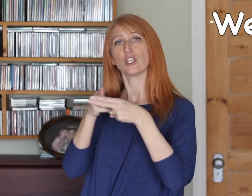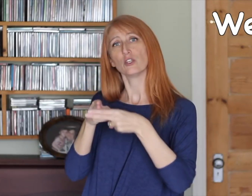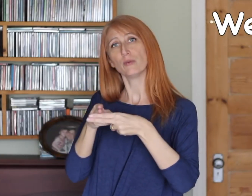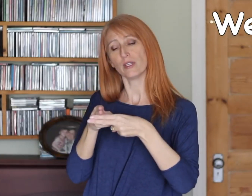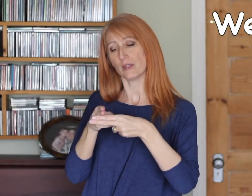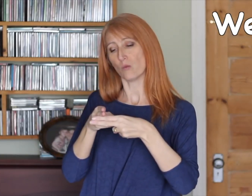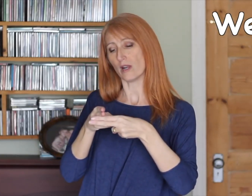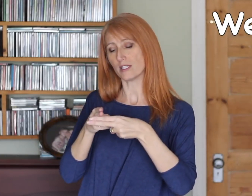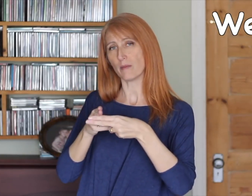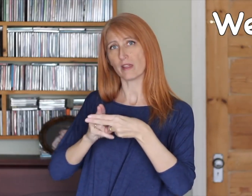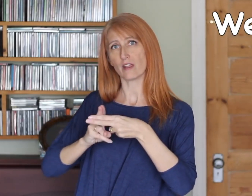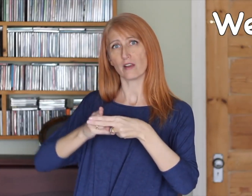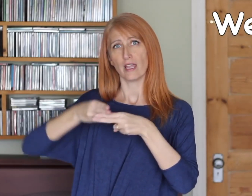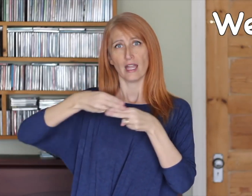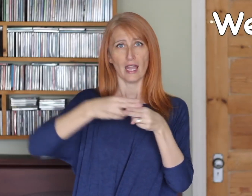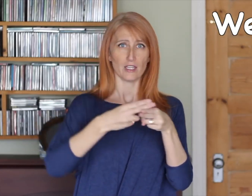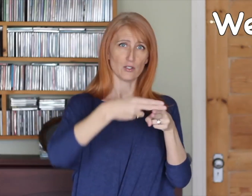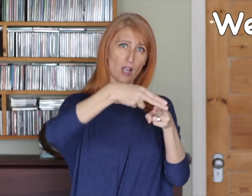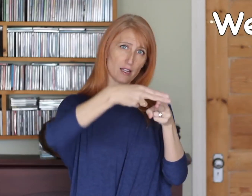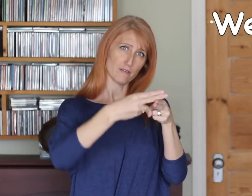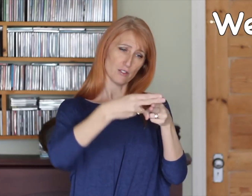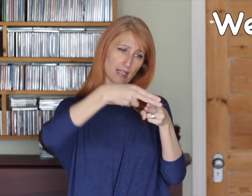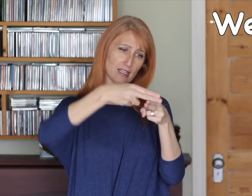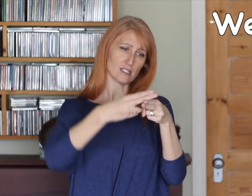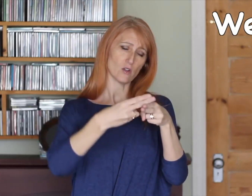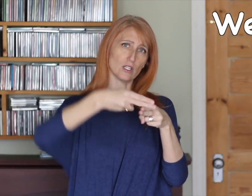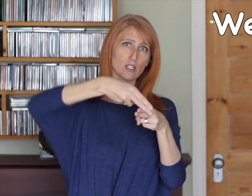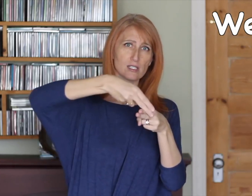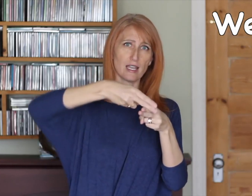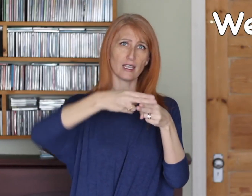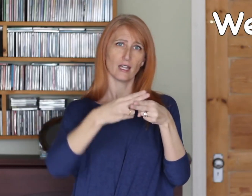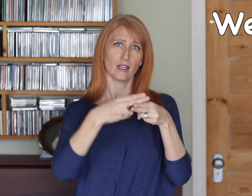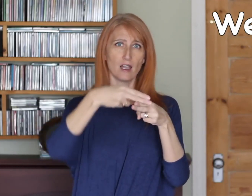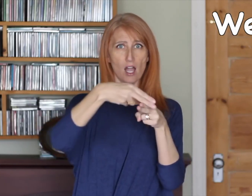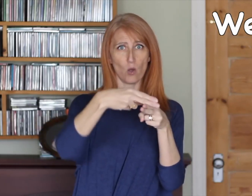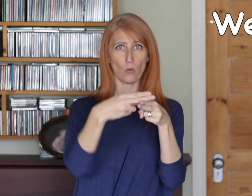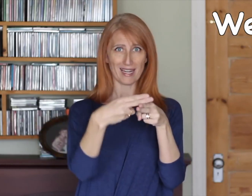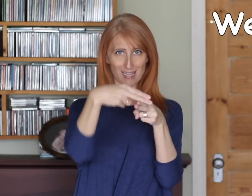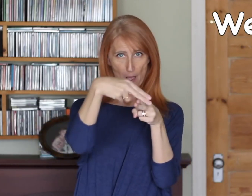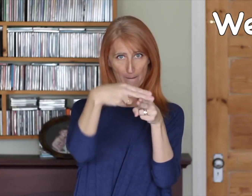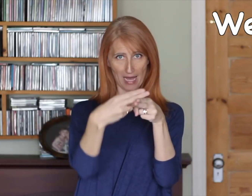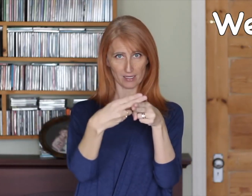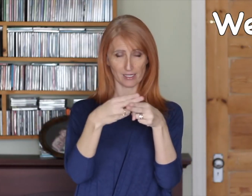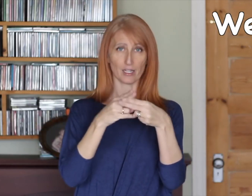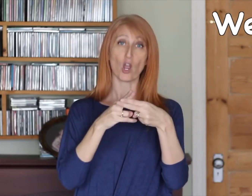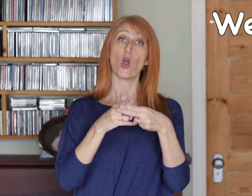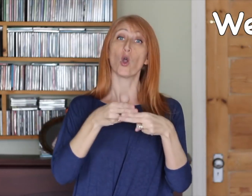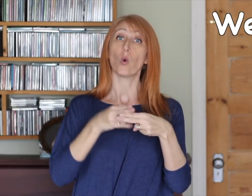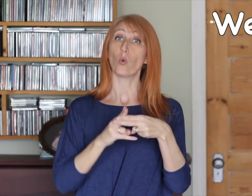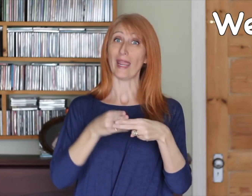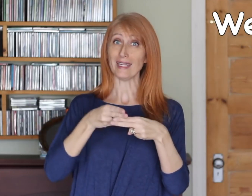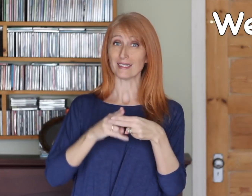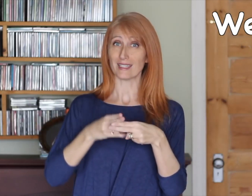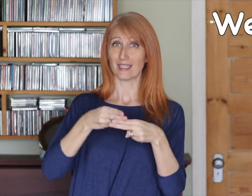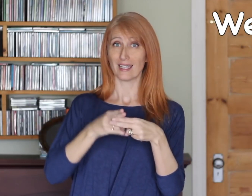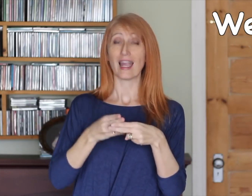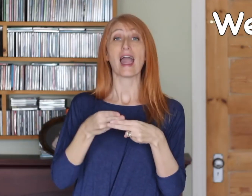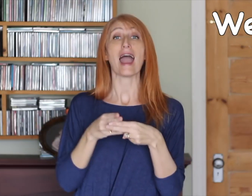you put one on top of the other, and you kind of do like this. So it looks like a weight balancing. Weight